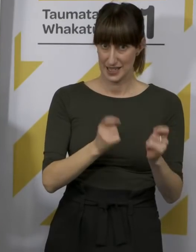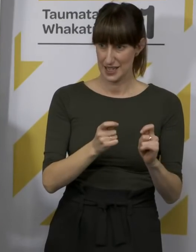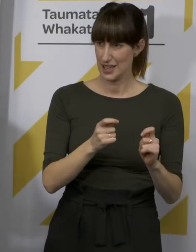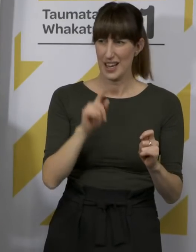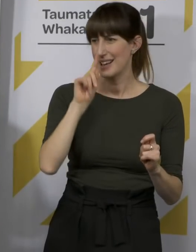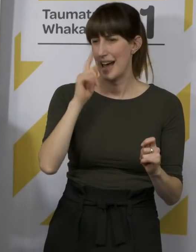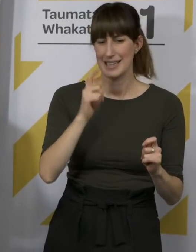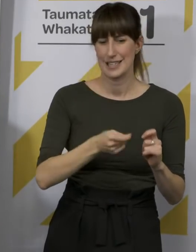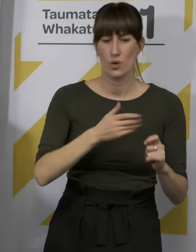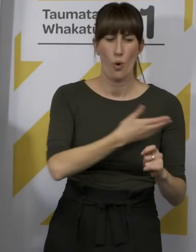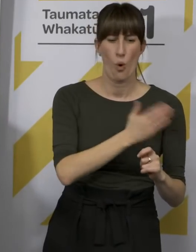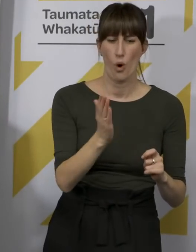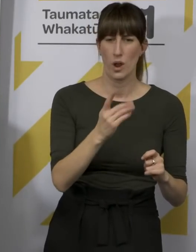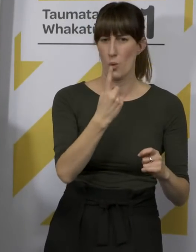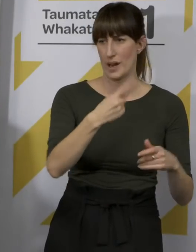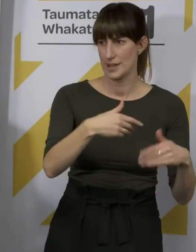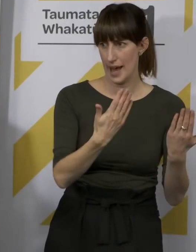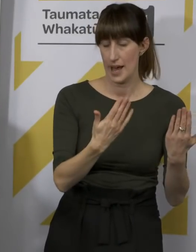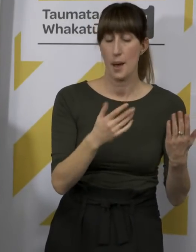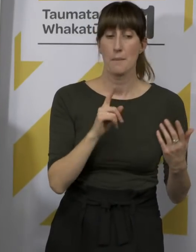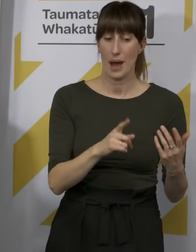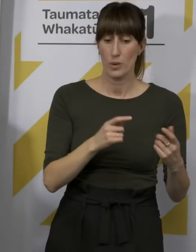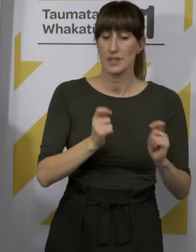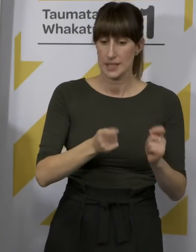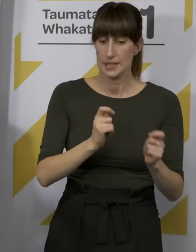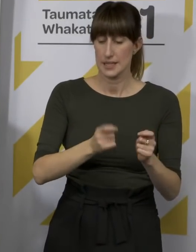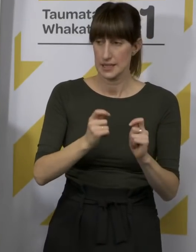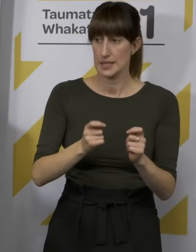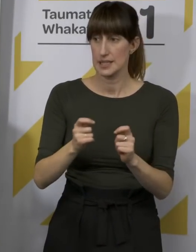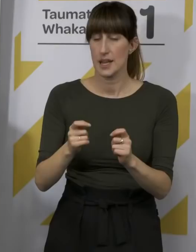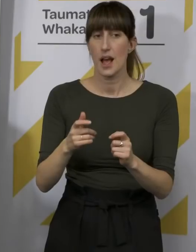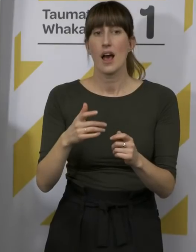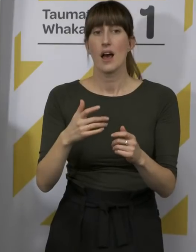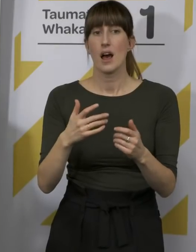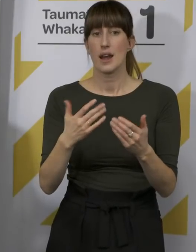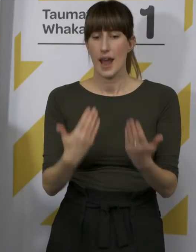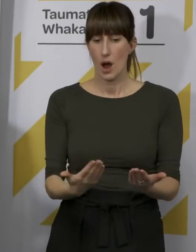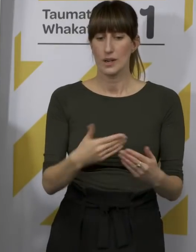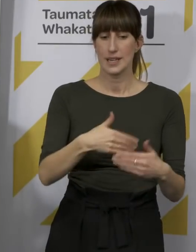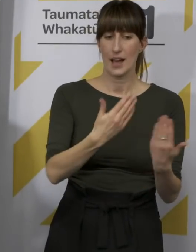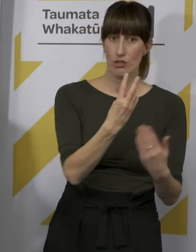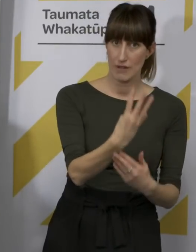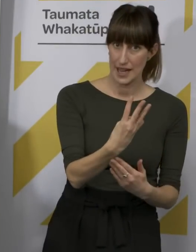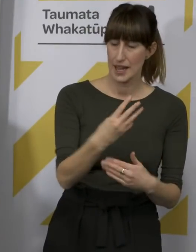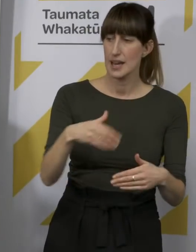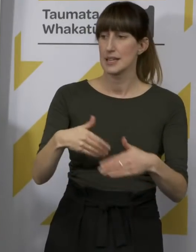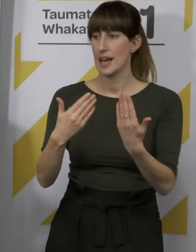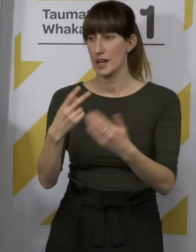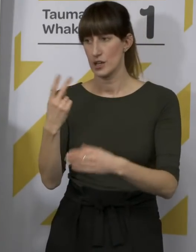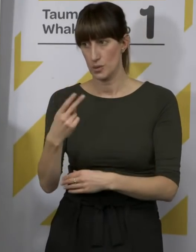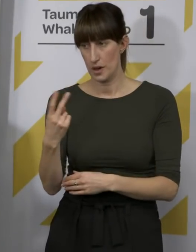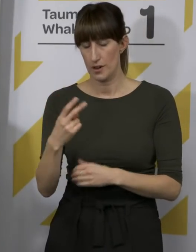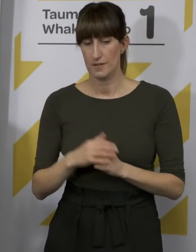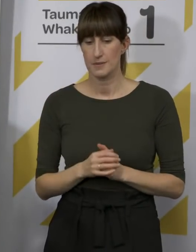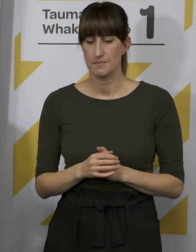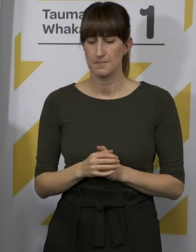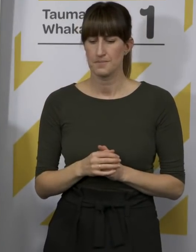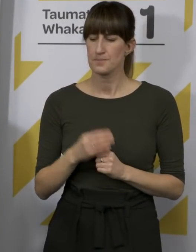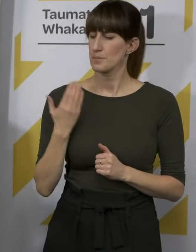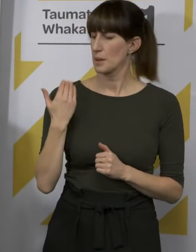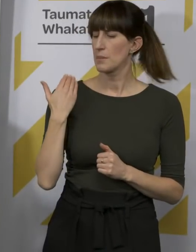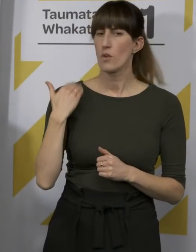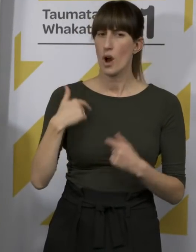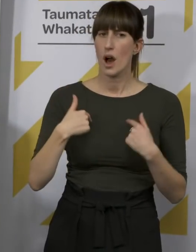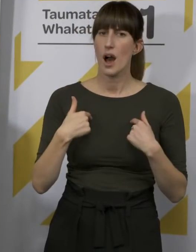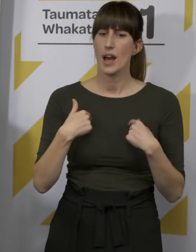now in place from the 16th. Everybody has around day 3 and around day 12. And I talked earlier in the week about